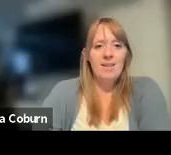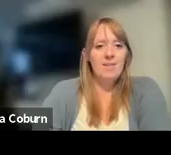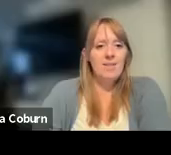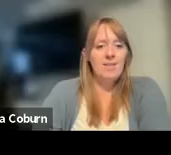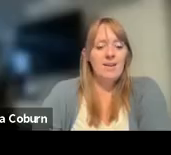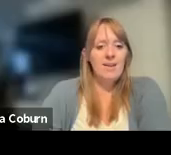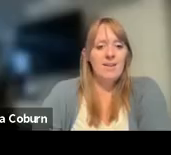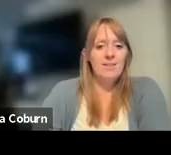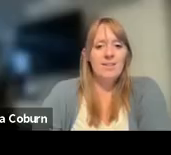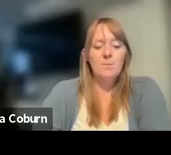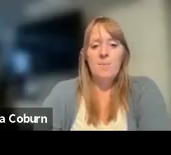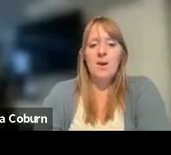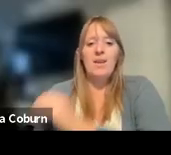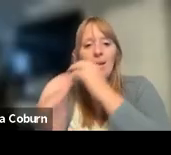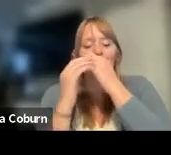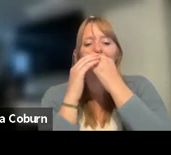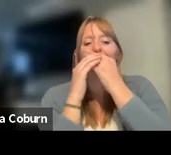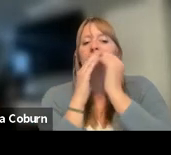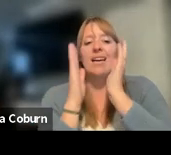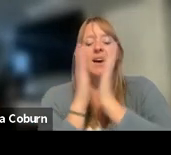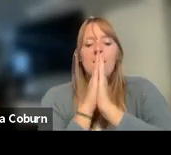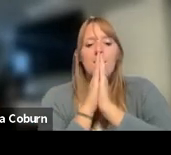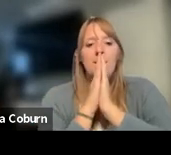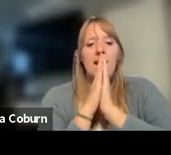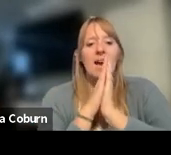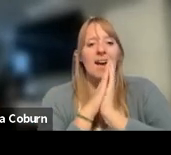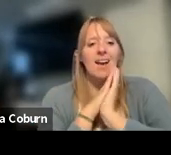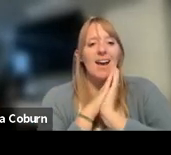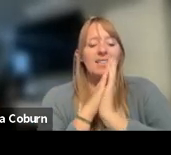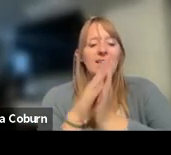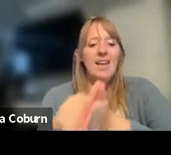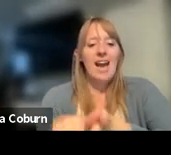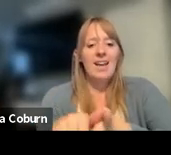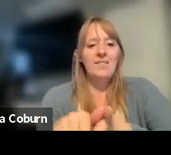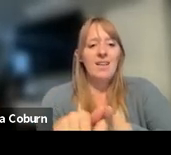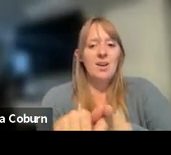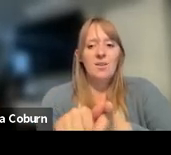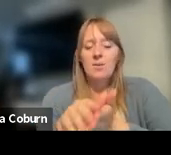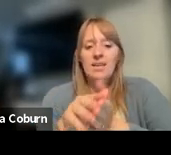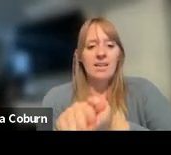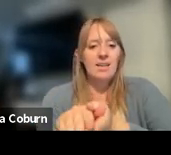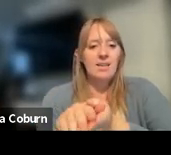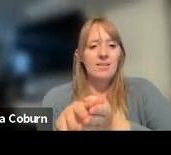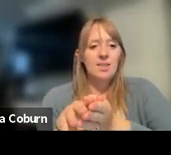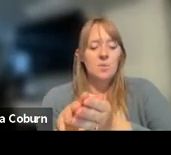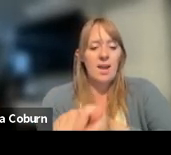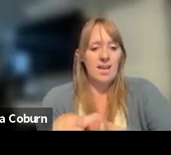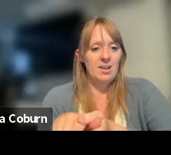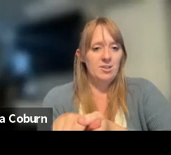Okay, I thought this might be on the other one. I did add a video that was